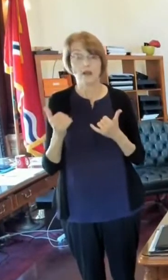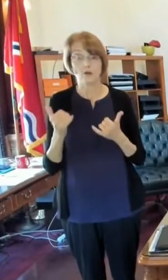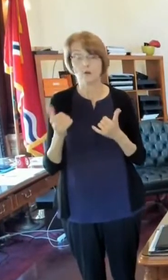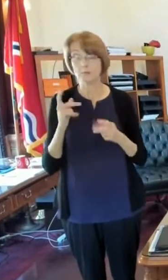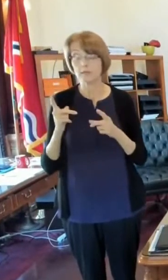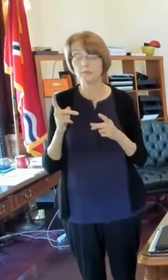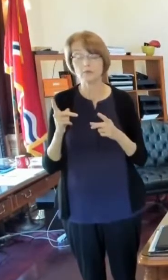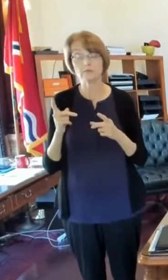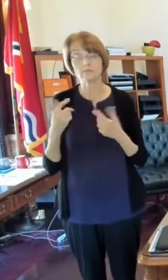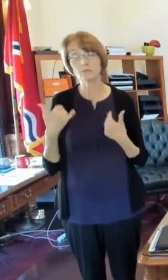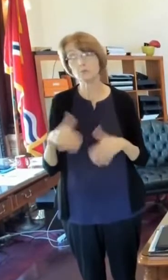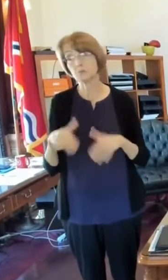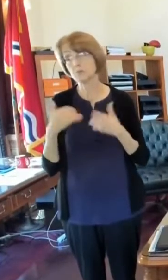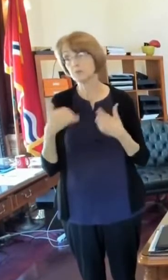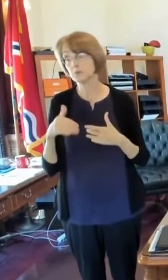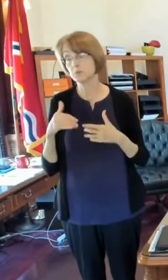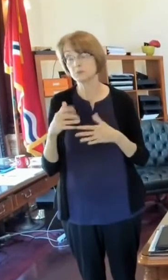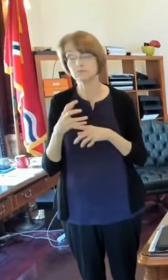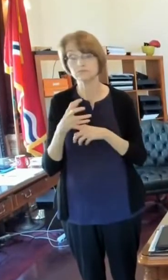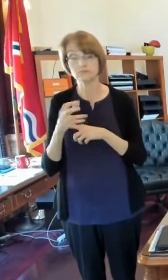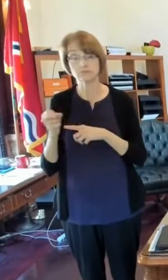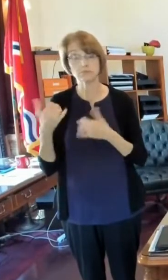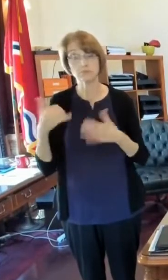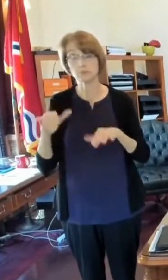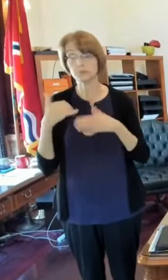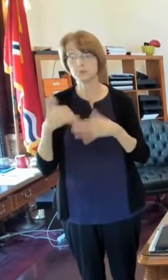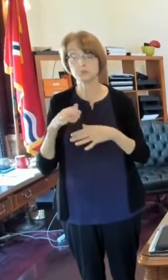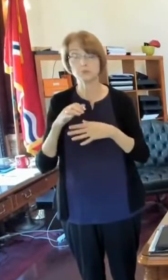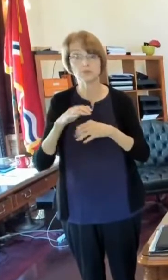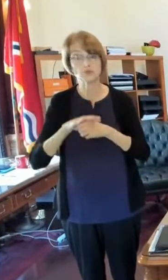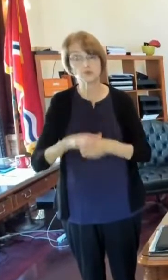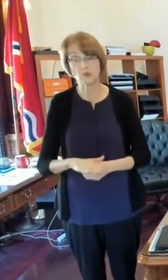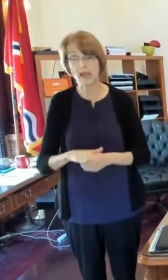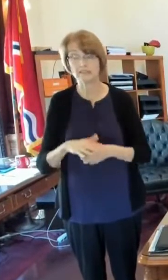I know many people, and many of you are feeling like this too, a bit,